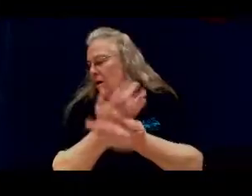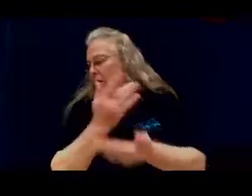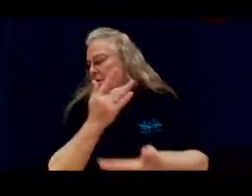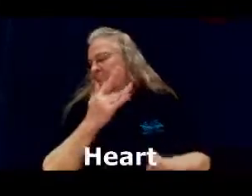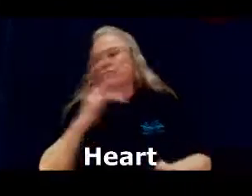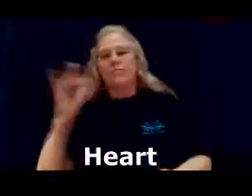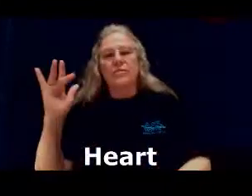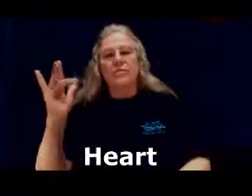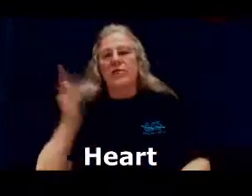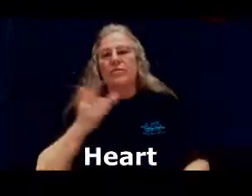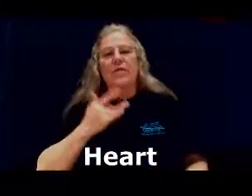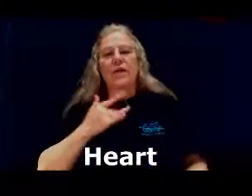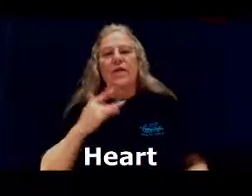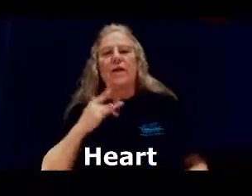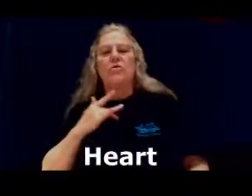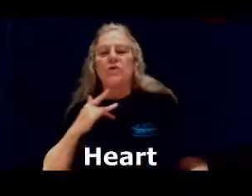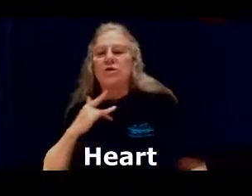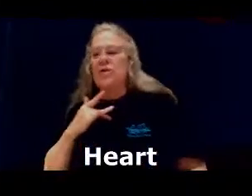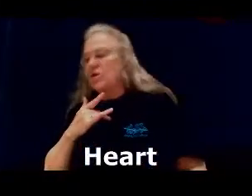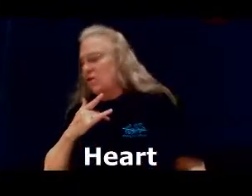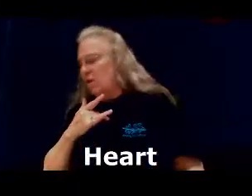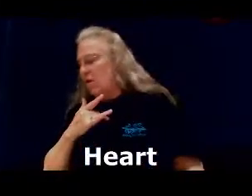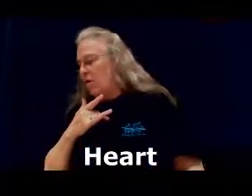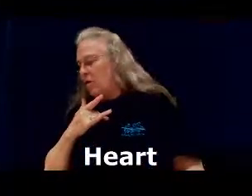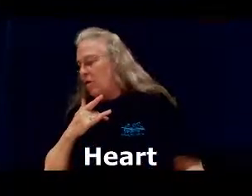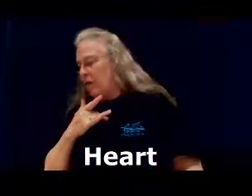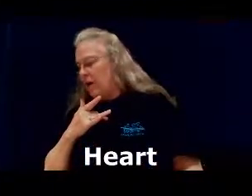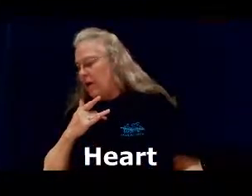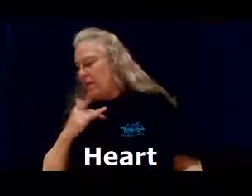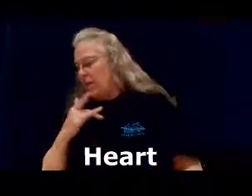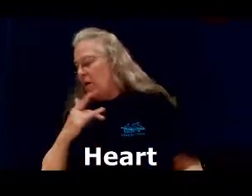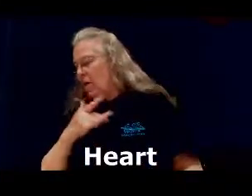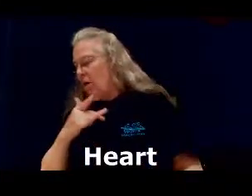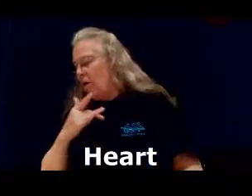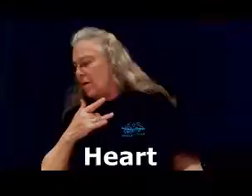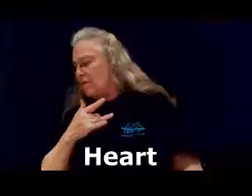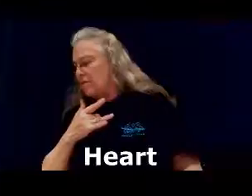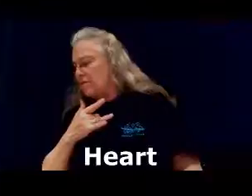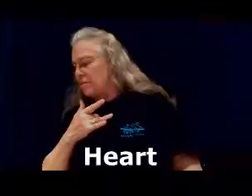Heart, center finger, and you just touch that heart area. Heart.